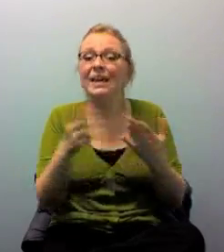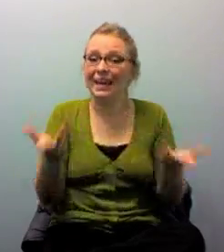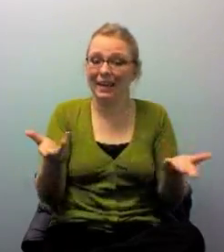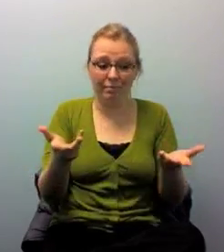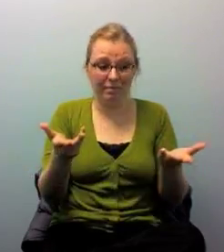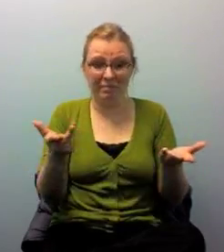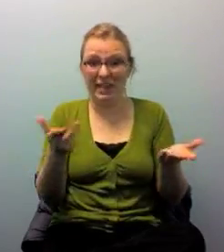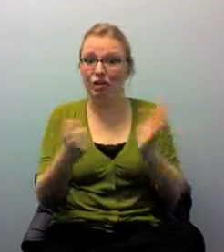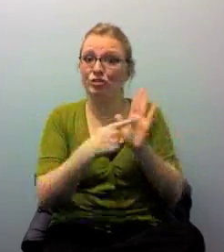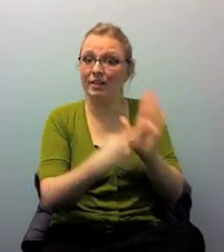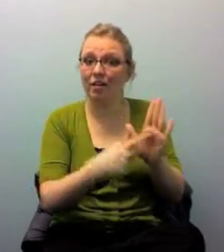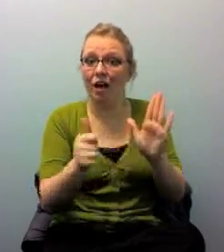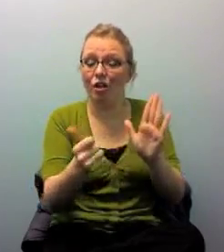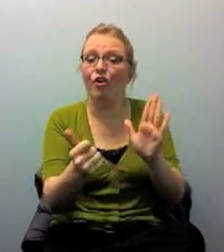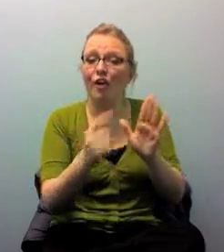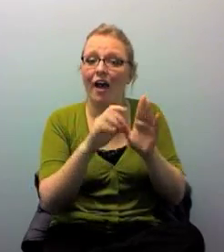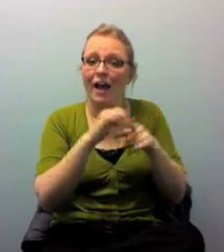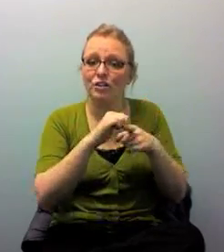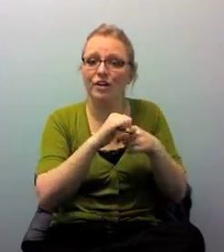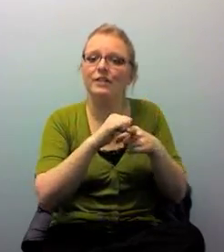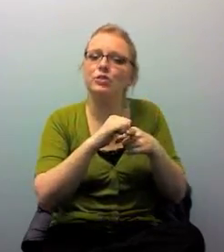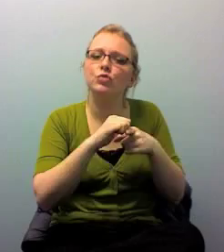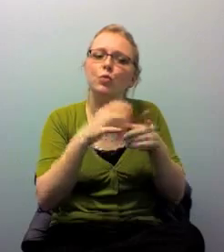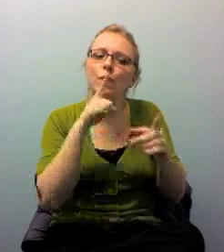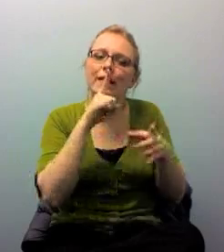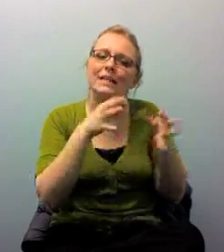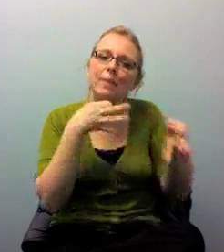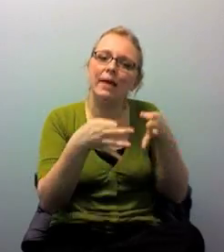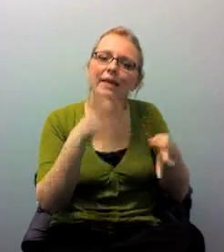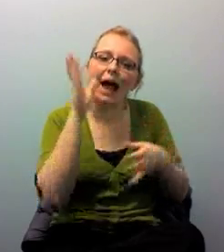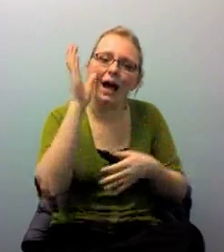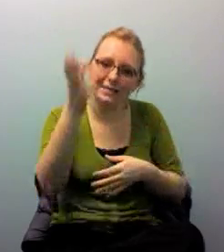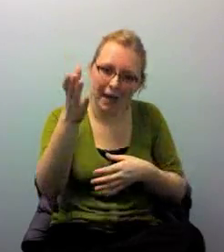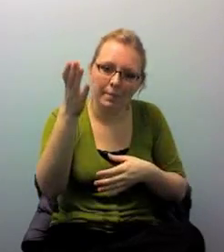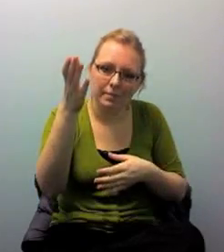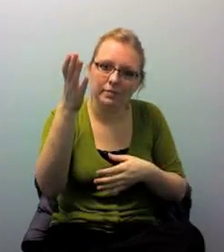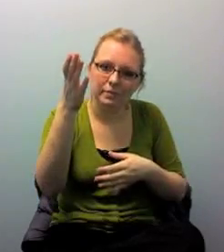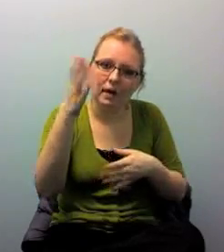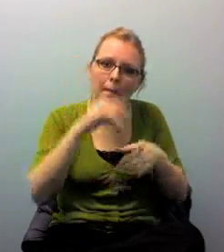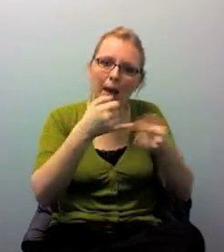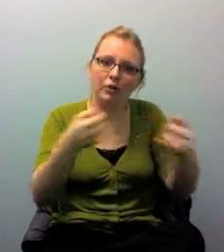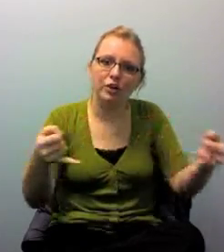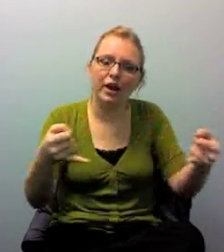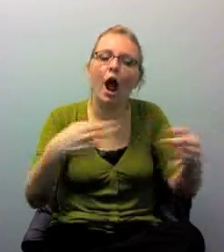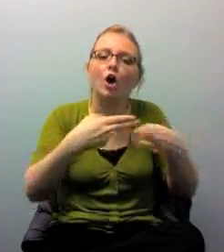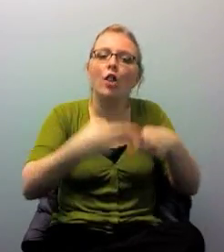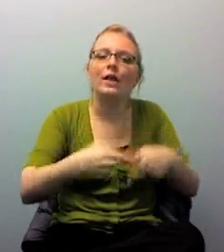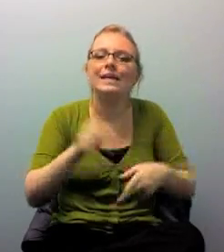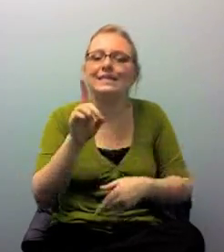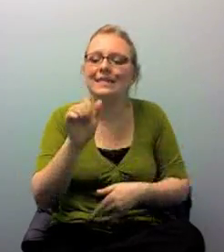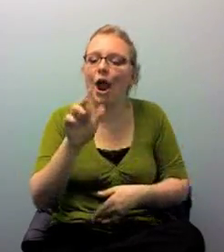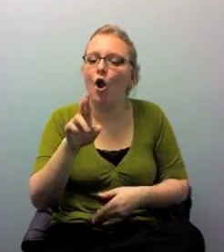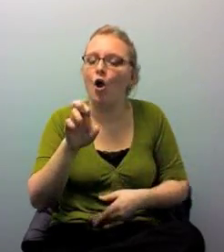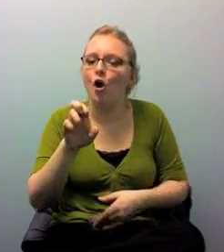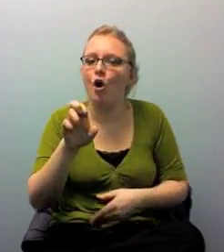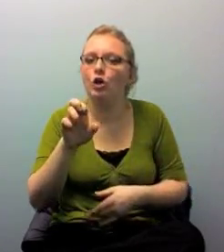help explain the concept of boundaries. I call it Dare to Cross. Have all the teenagers pair up. Get them in